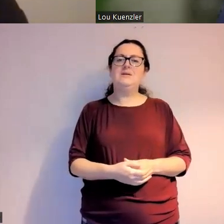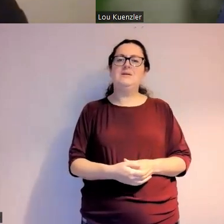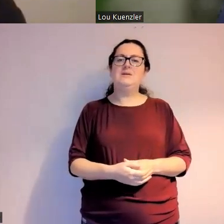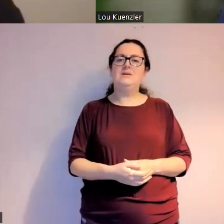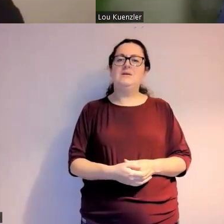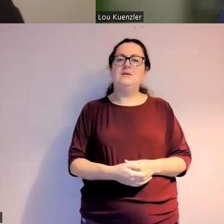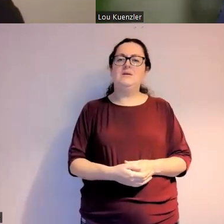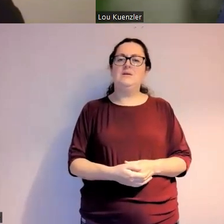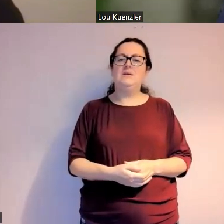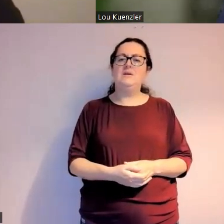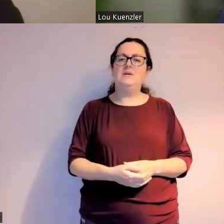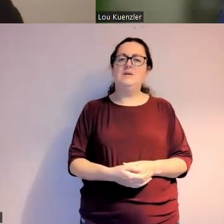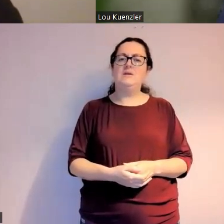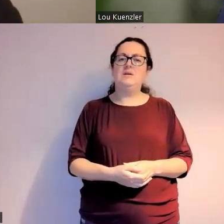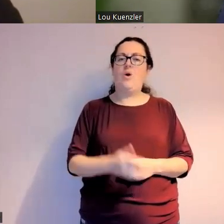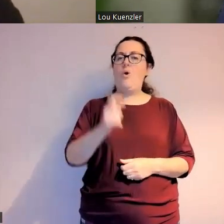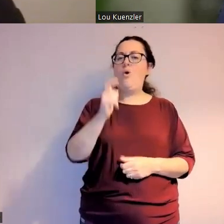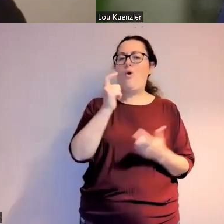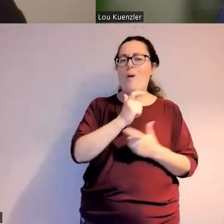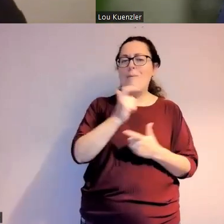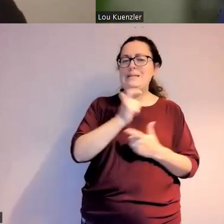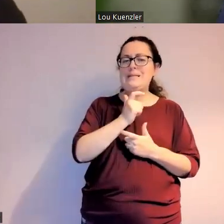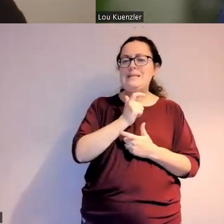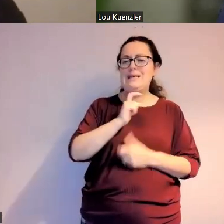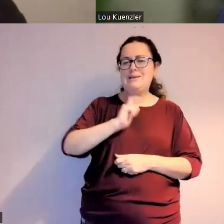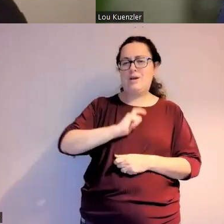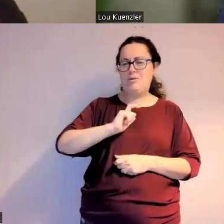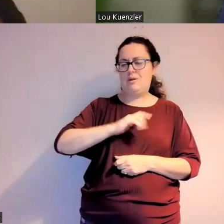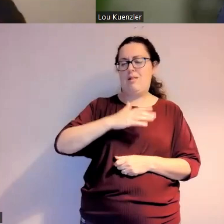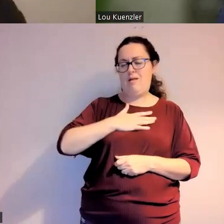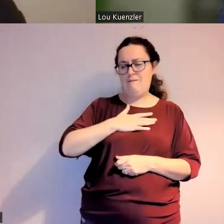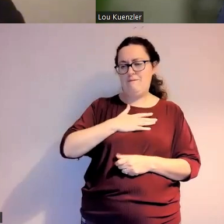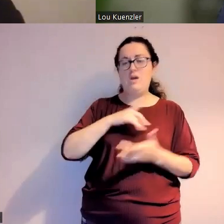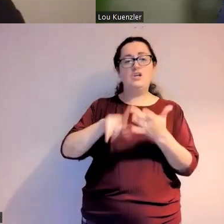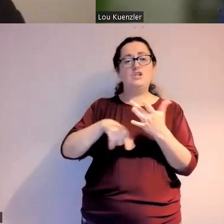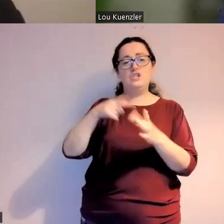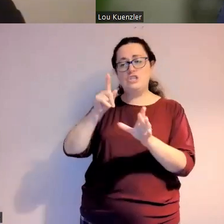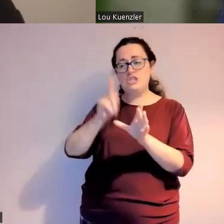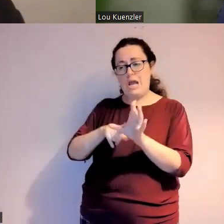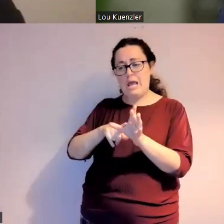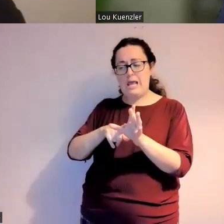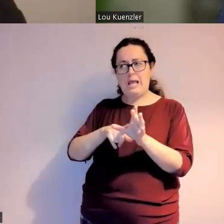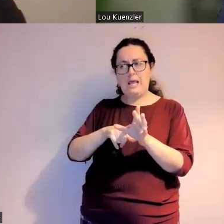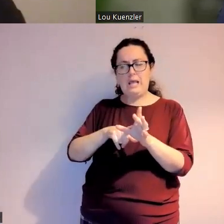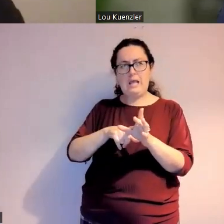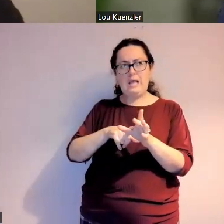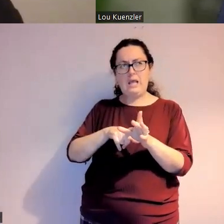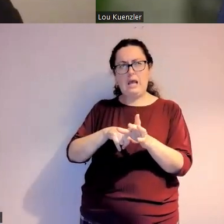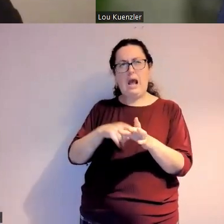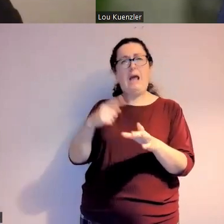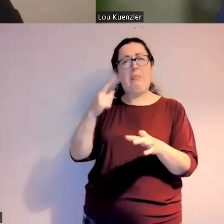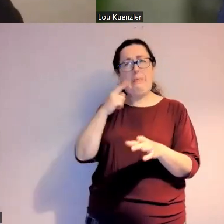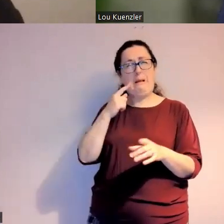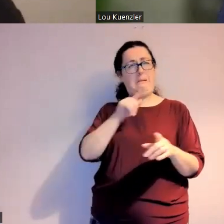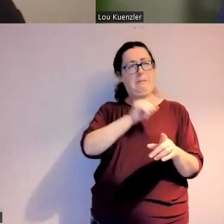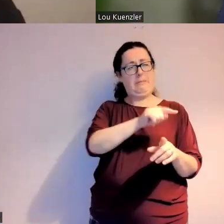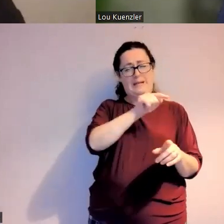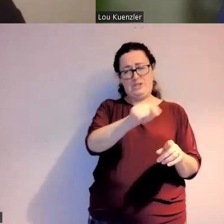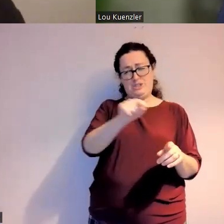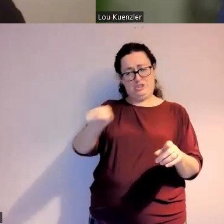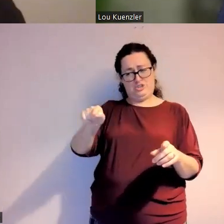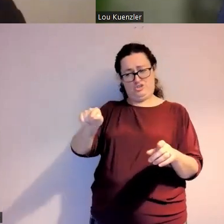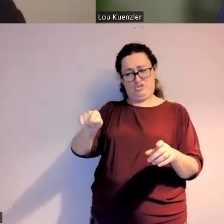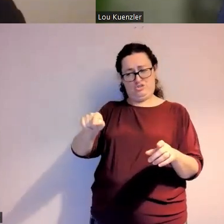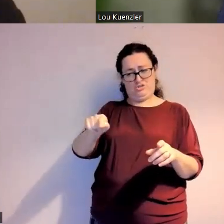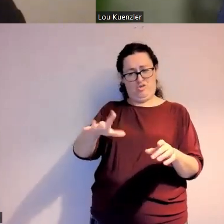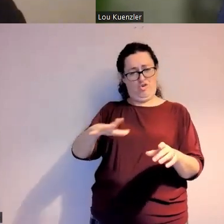kind of character thing, and Jay, yeah, they almost all came quite fully formed. It wasn't even those